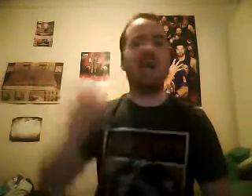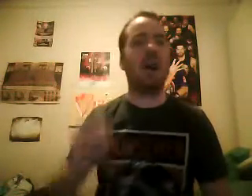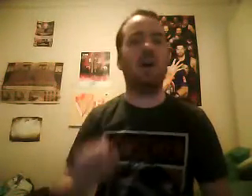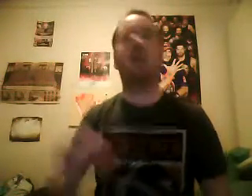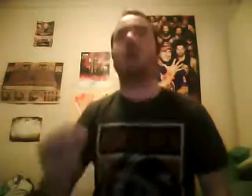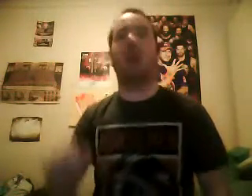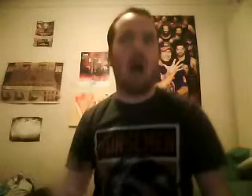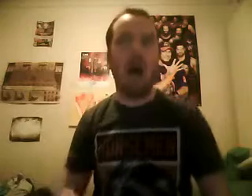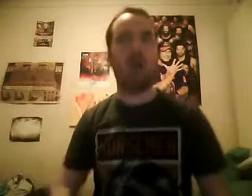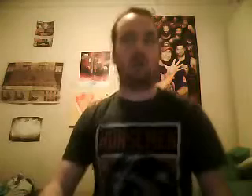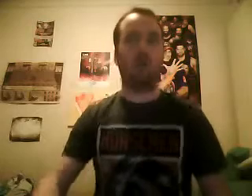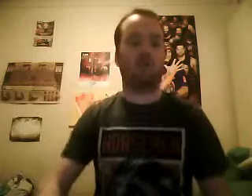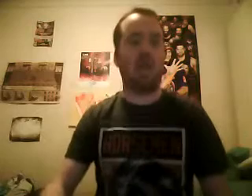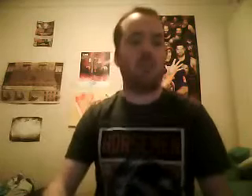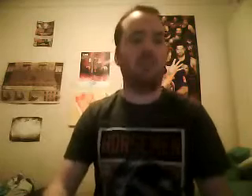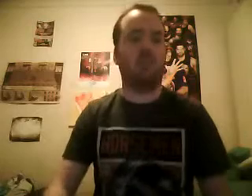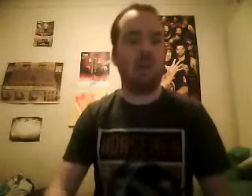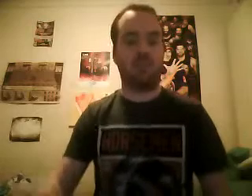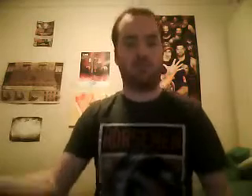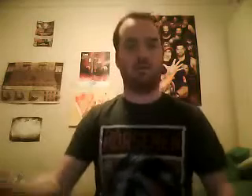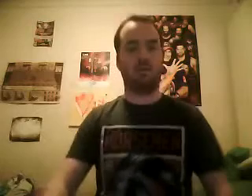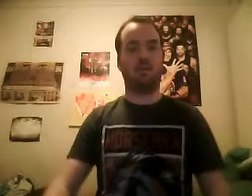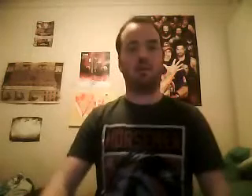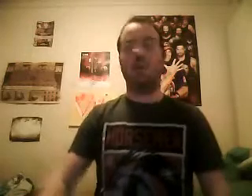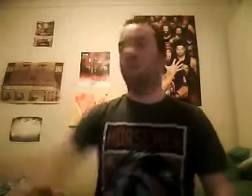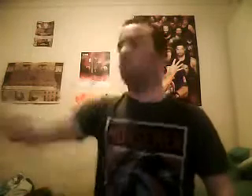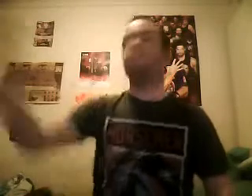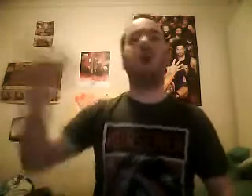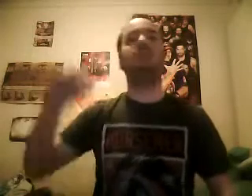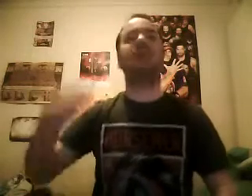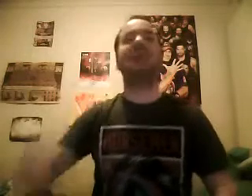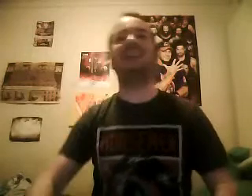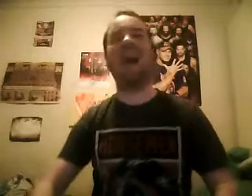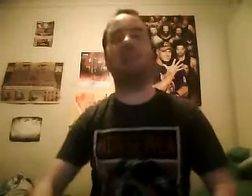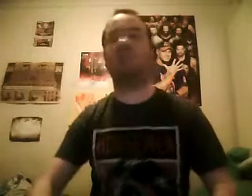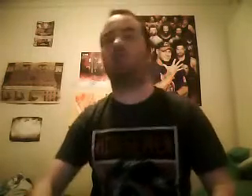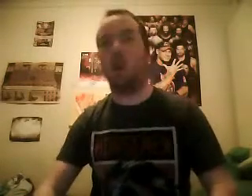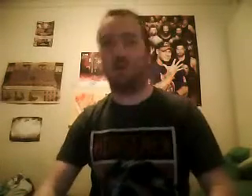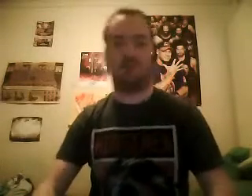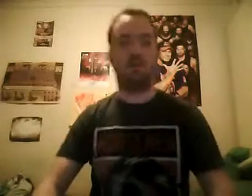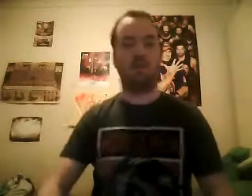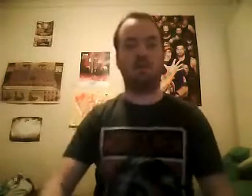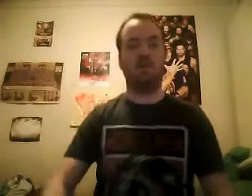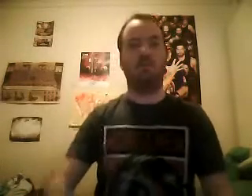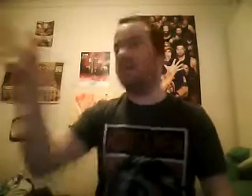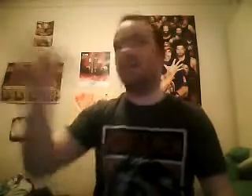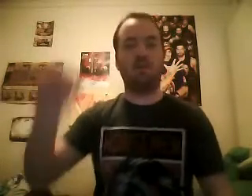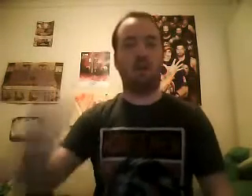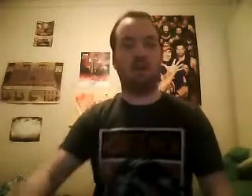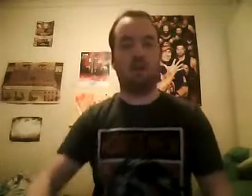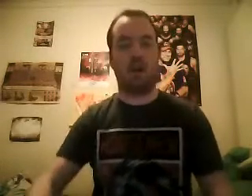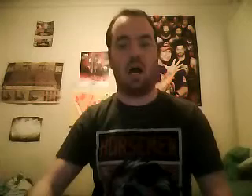held the Hardcore Championship? Was Rob Van Dam a joke when he was holding the